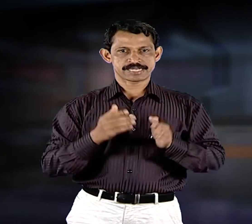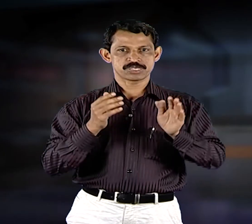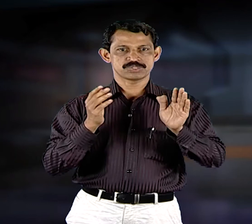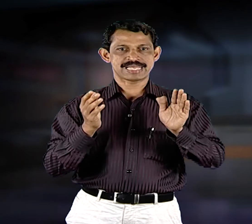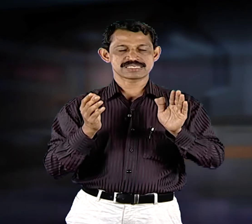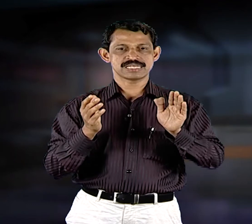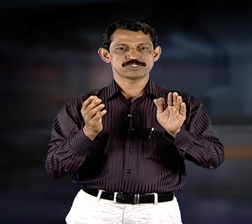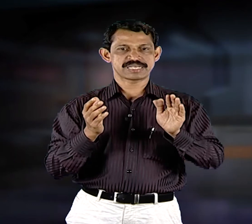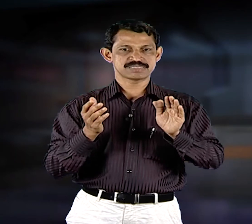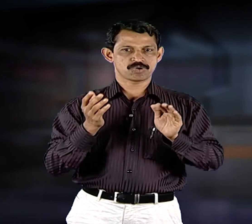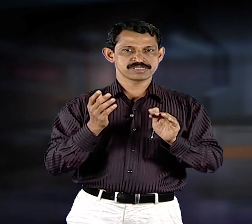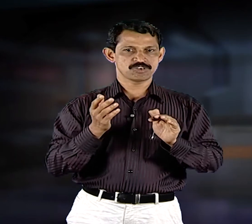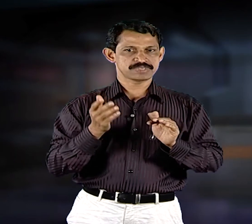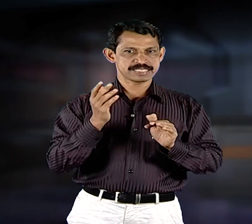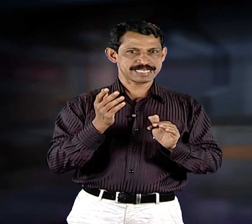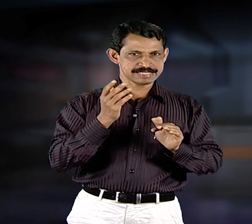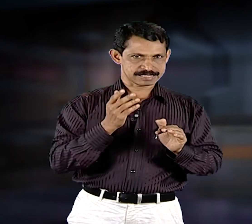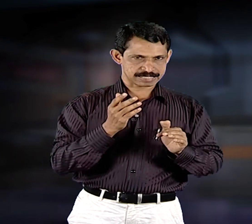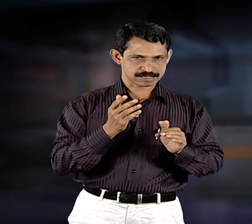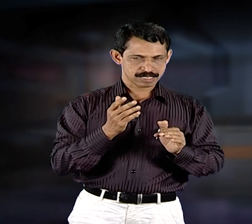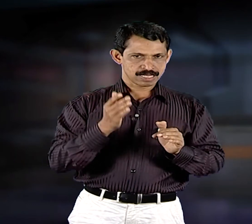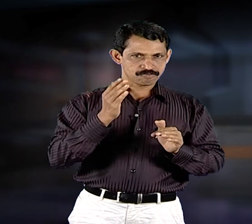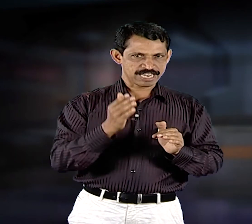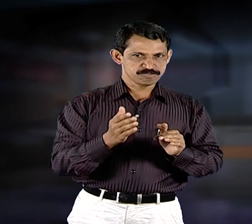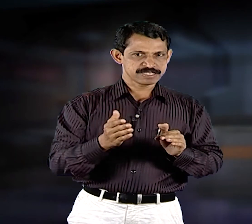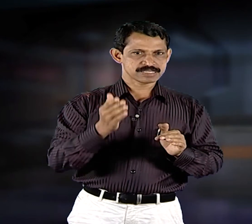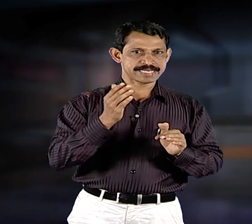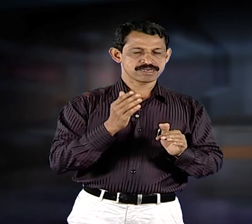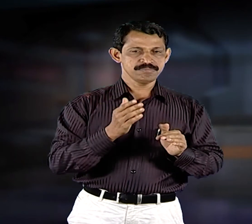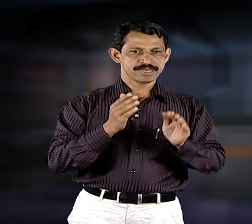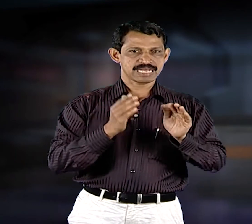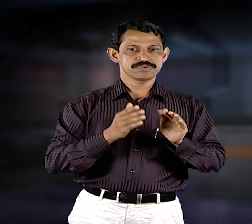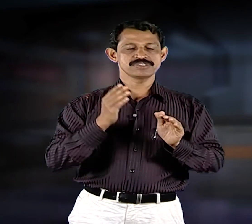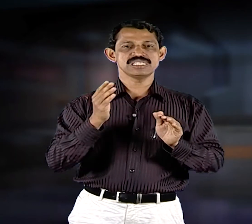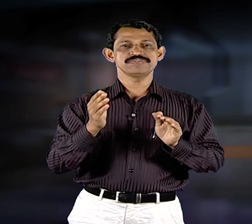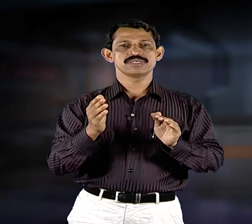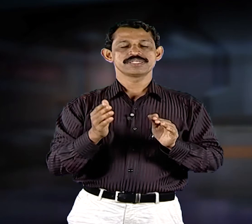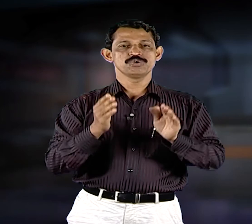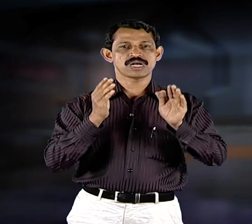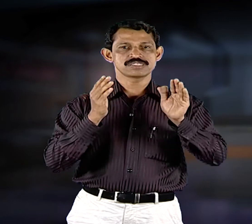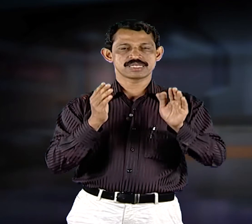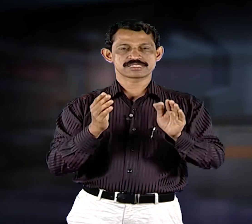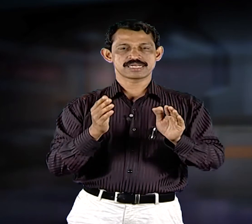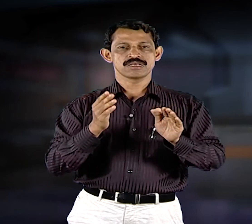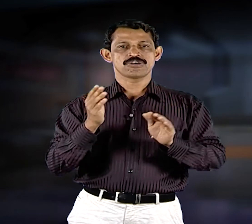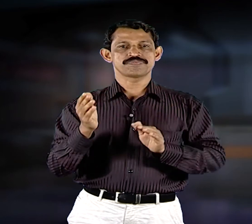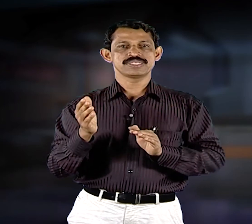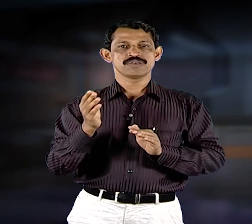to the National Education Policy of 1986, value based curriculum have received due consideration of the